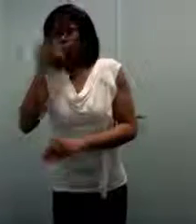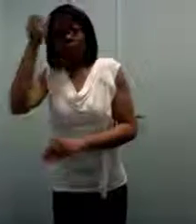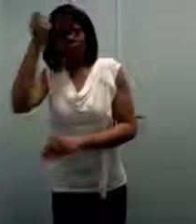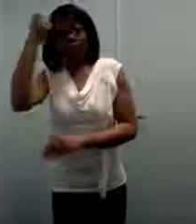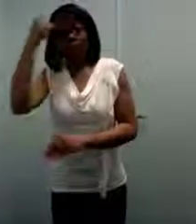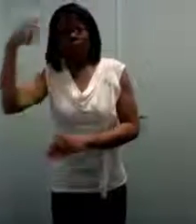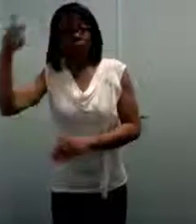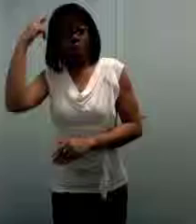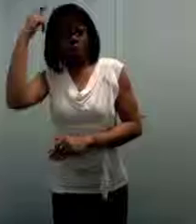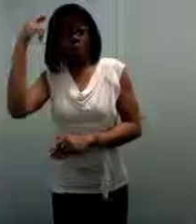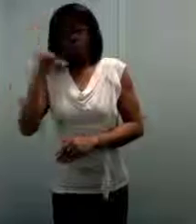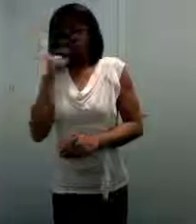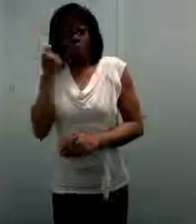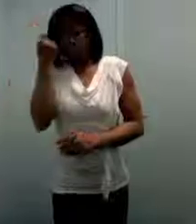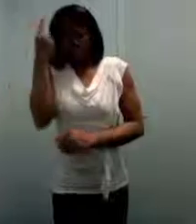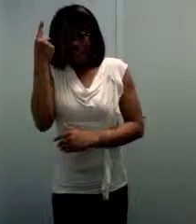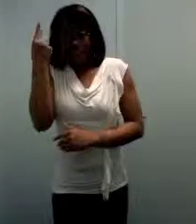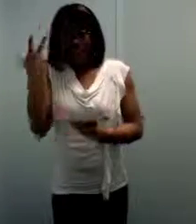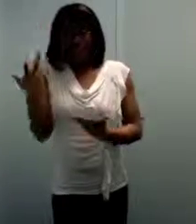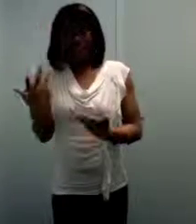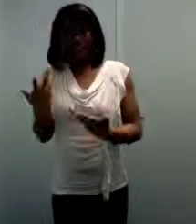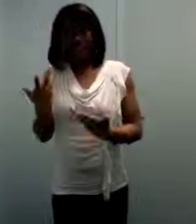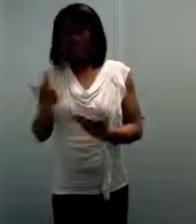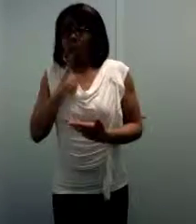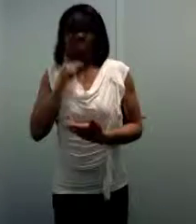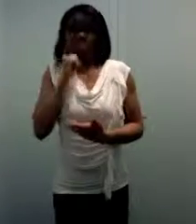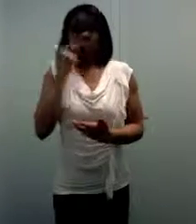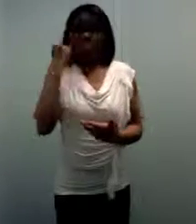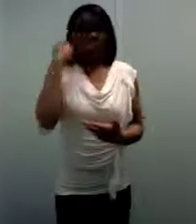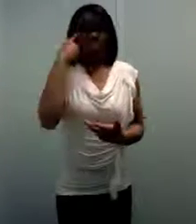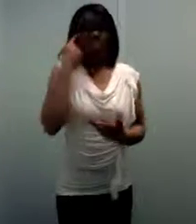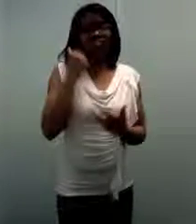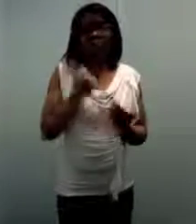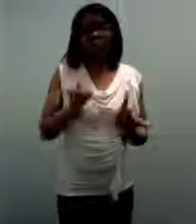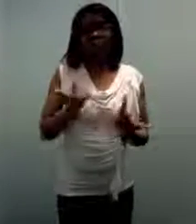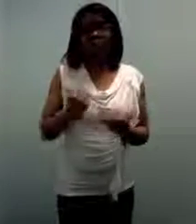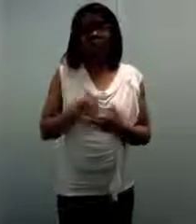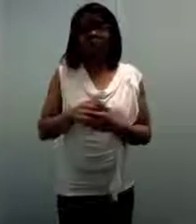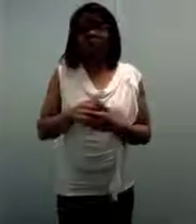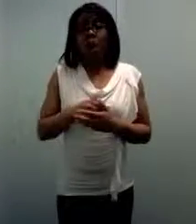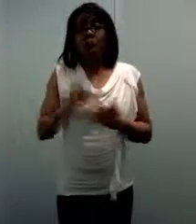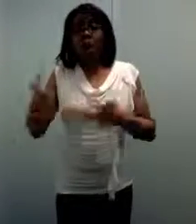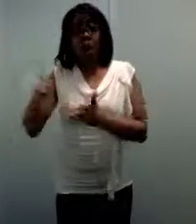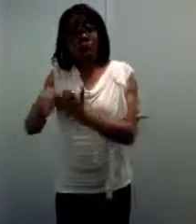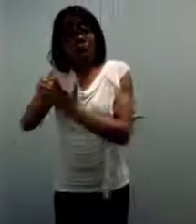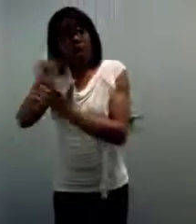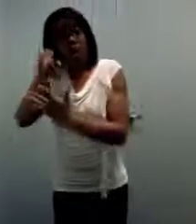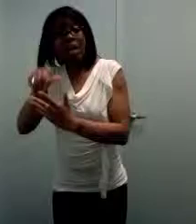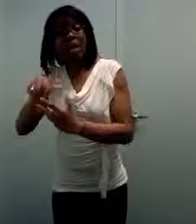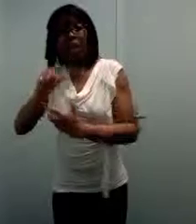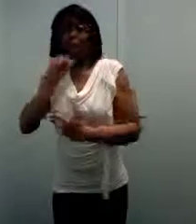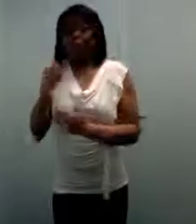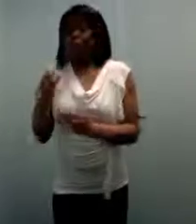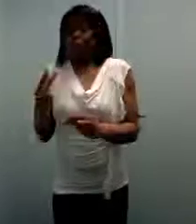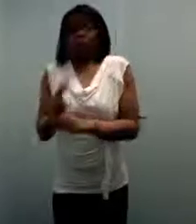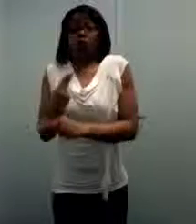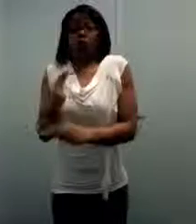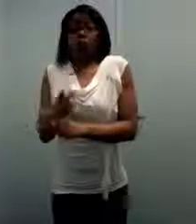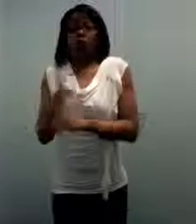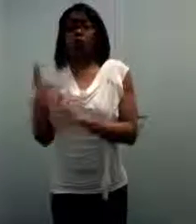get? I don't think so. And what's worse, what they're learning there isn't even practically useful anymore. It might have been 50 years ago, but